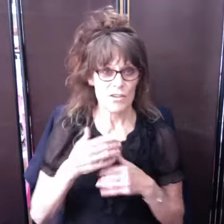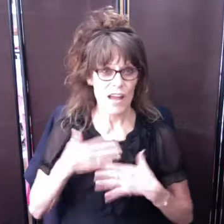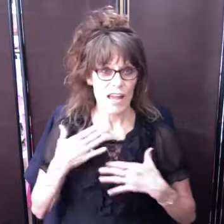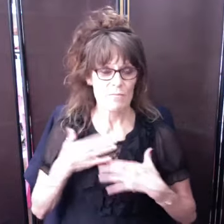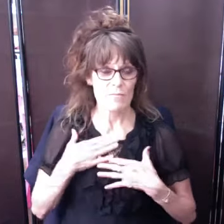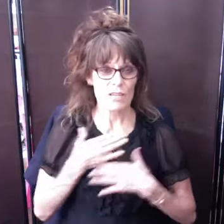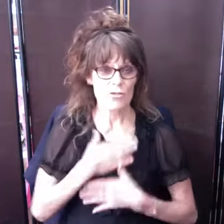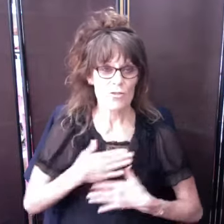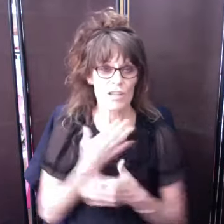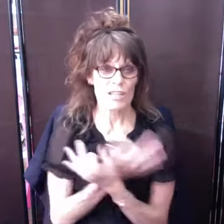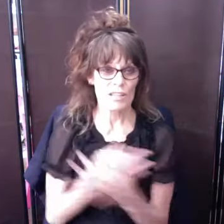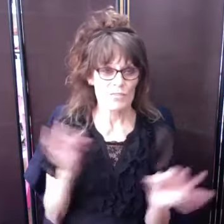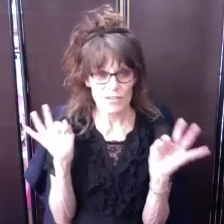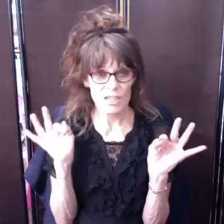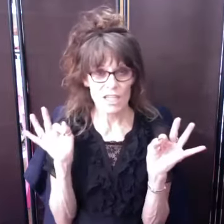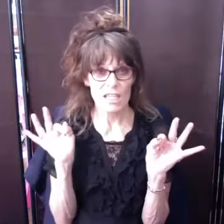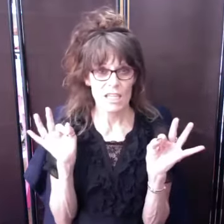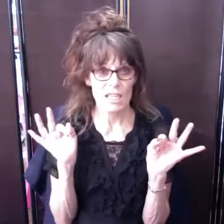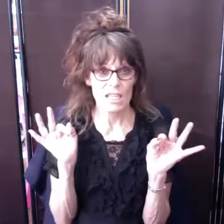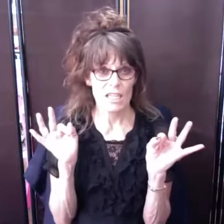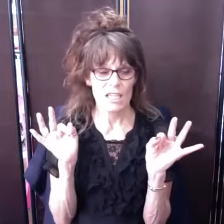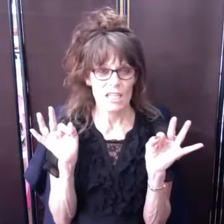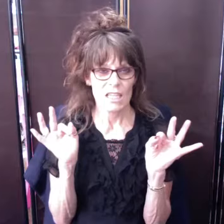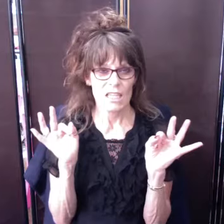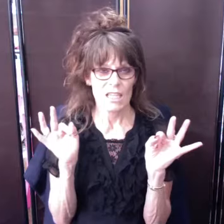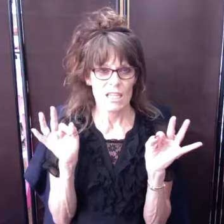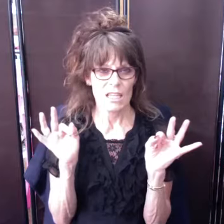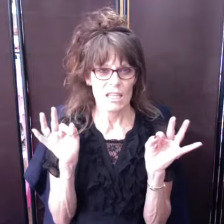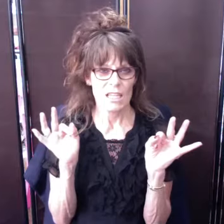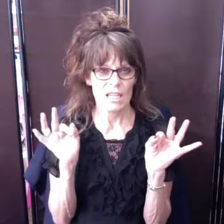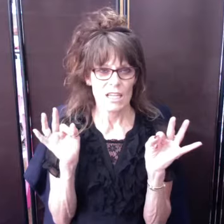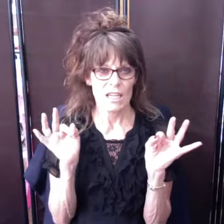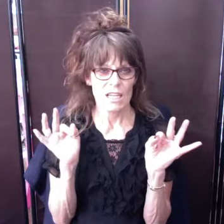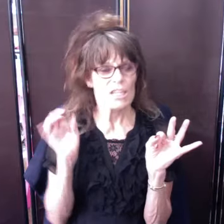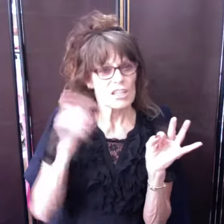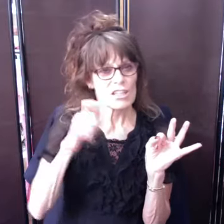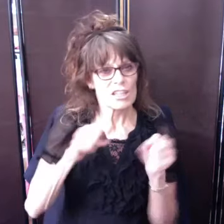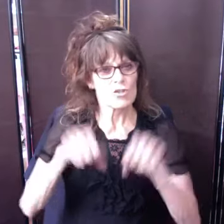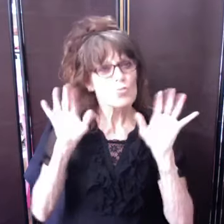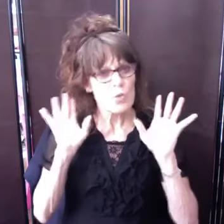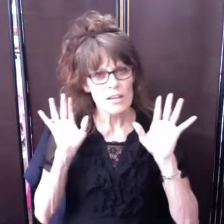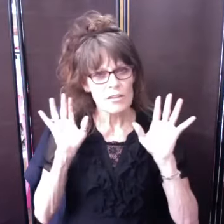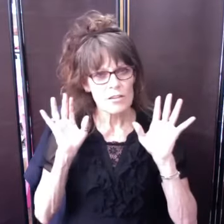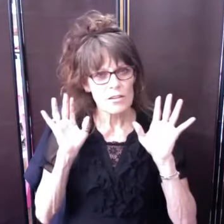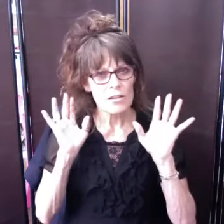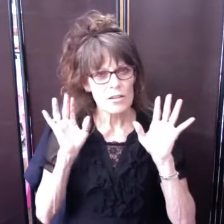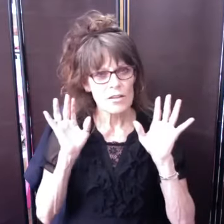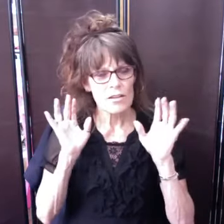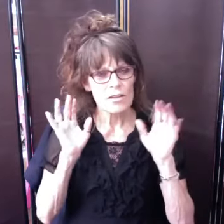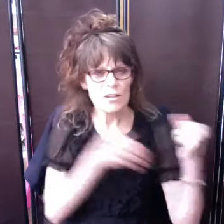rooms of Alcoholics Anonymous without surrender to some power, any power that is greater than themselves. And I was adamantly opposed to that when I came to Alcoholics Anonymous.